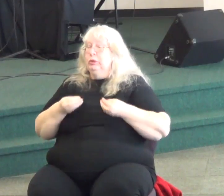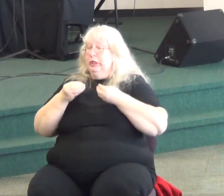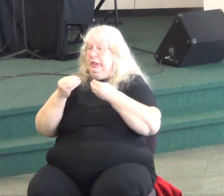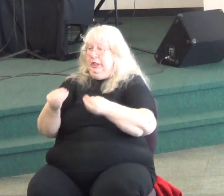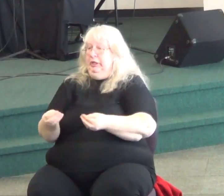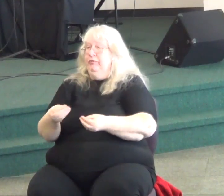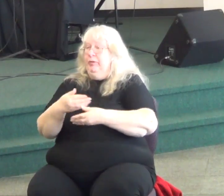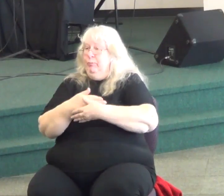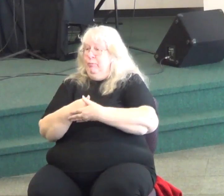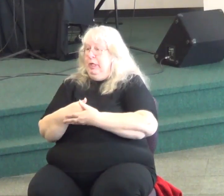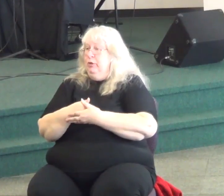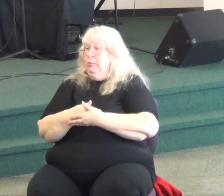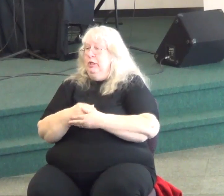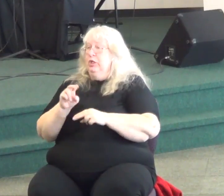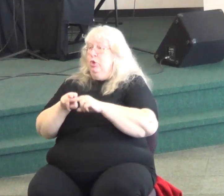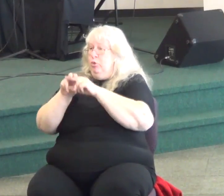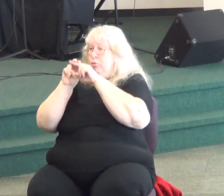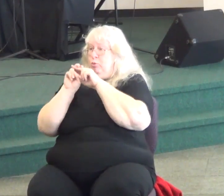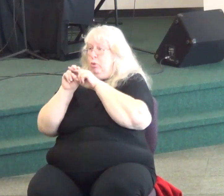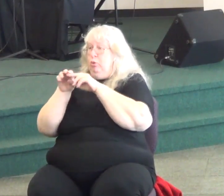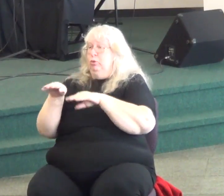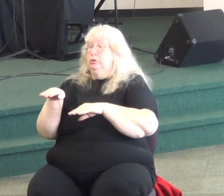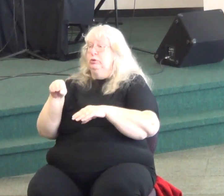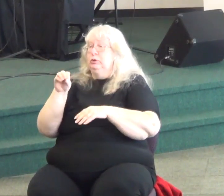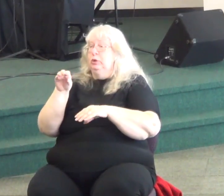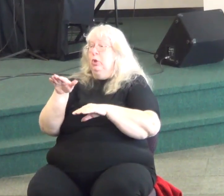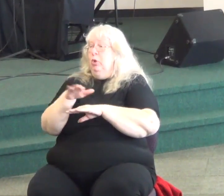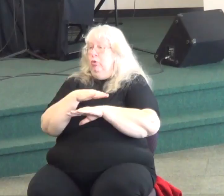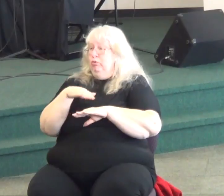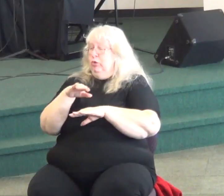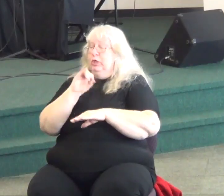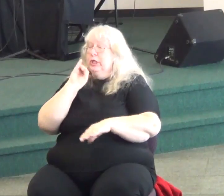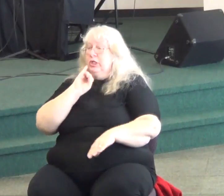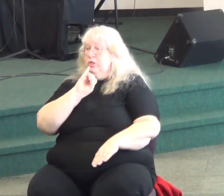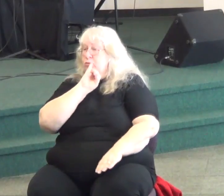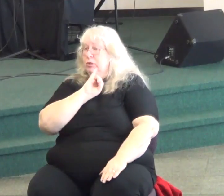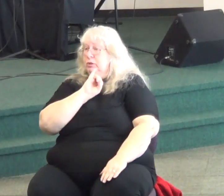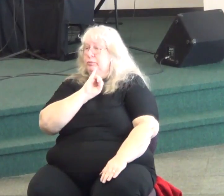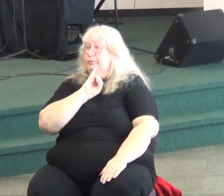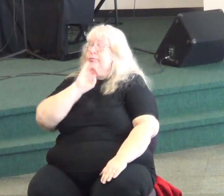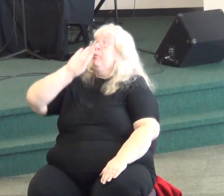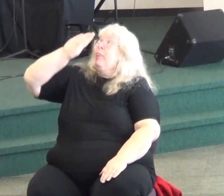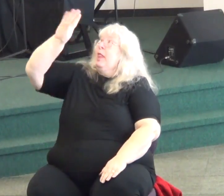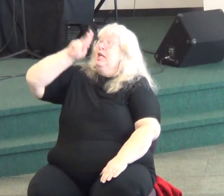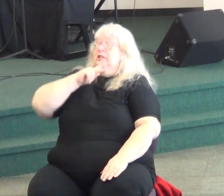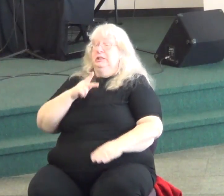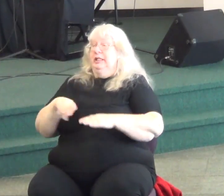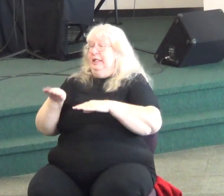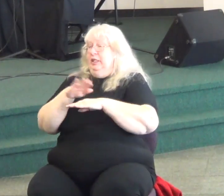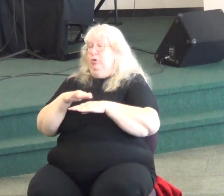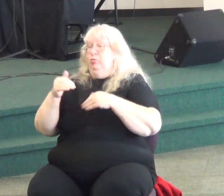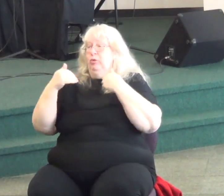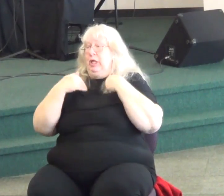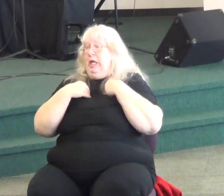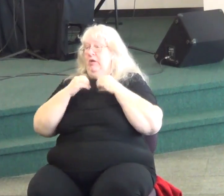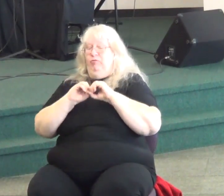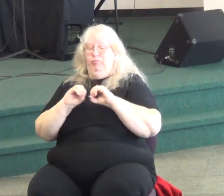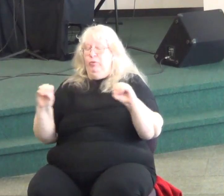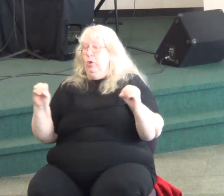over Israel forever. His kingdom will have no end. Church,